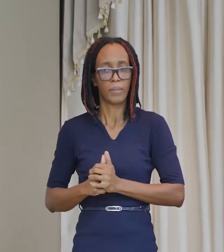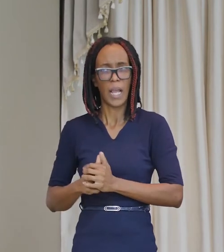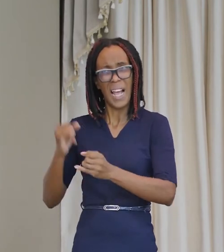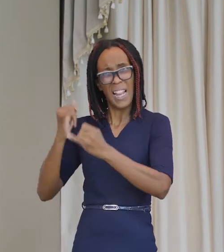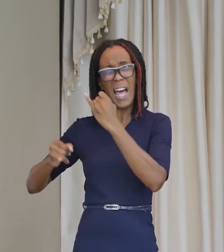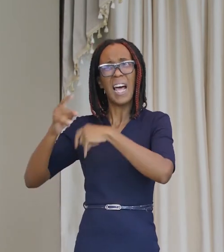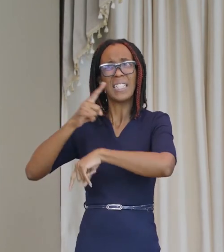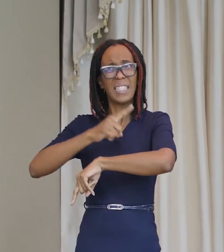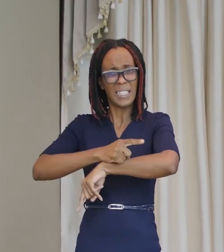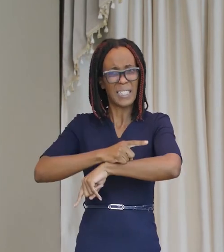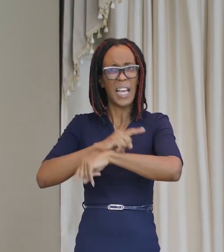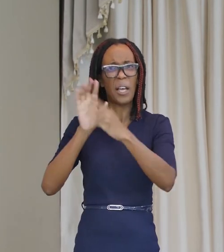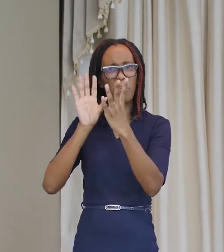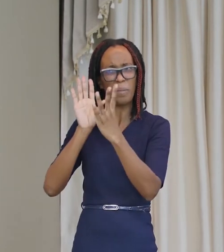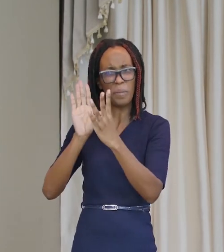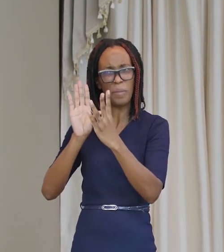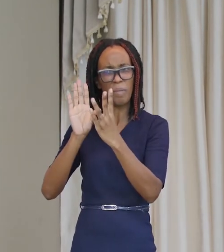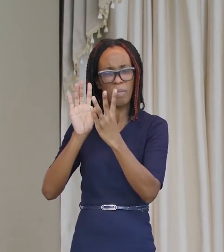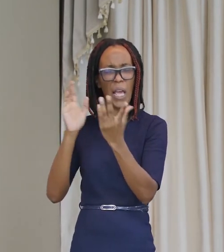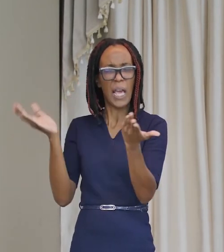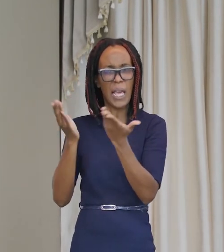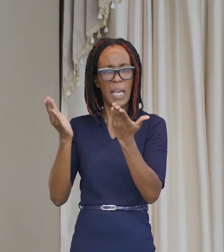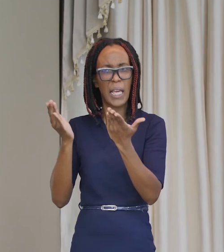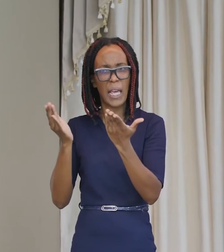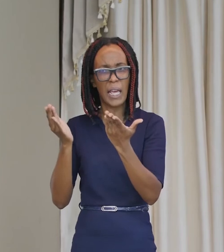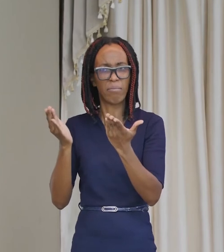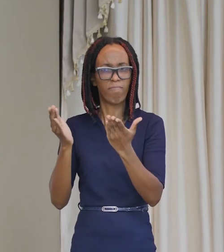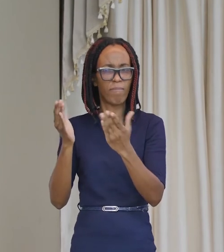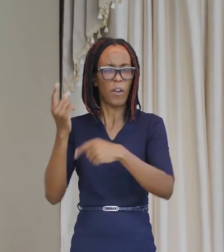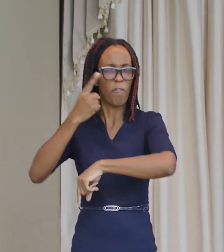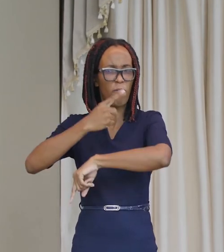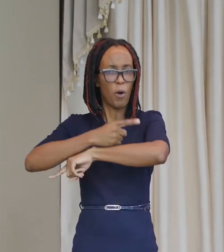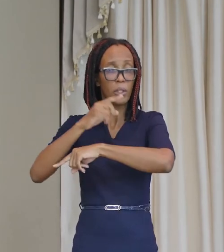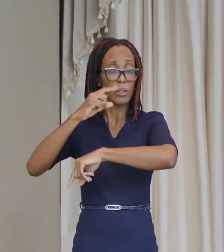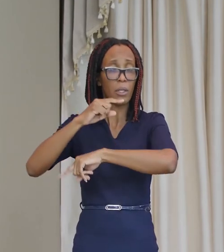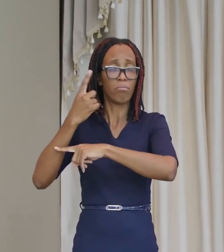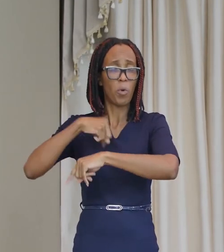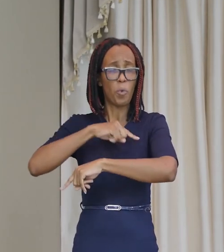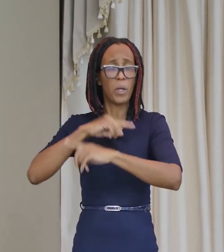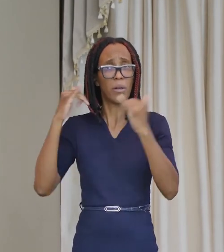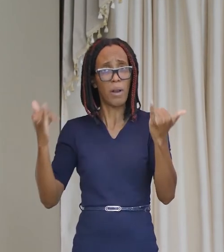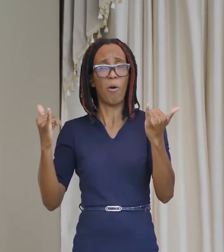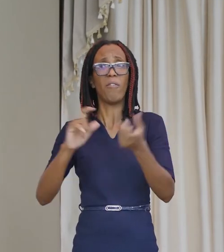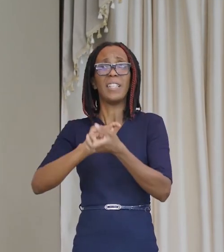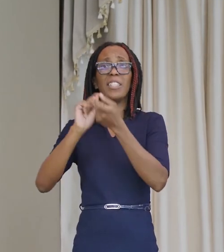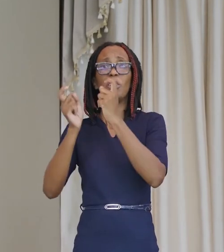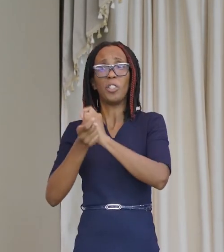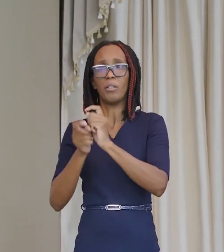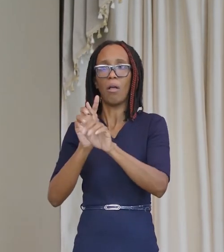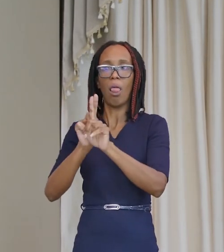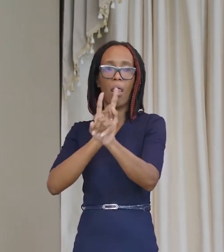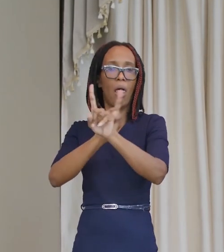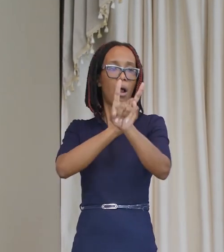gathered together in celebration of Founders Day, quite a lot has changed for us. We have been forced to take steps away from each